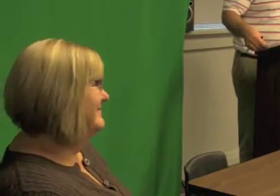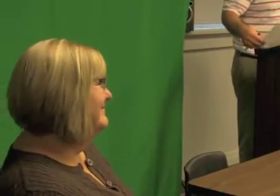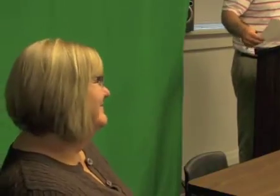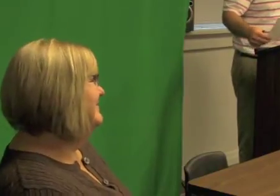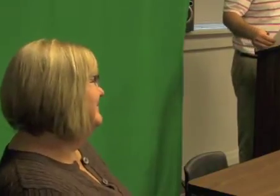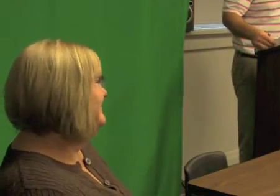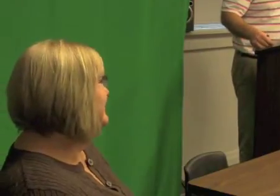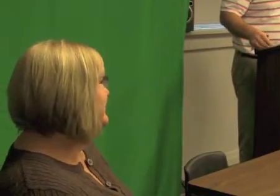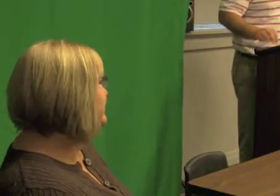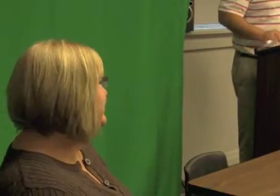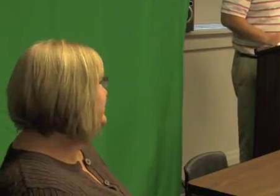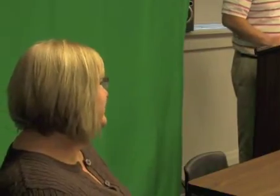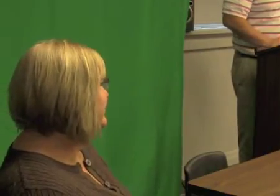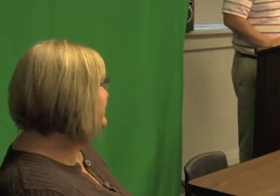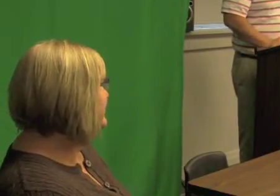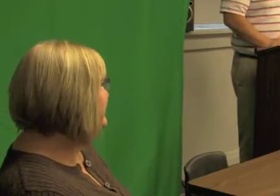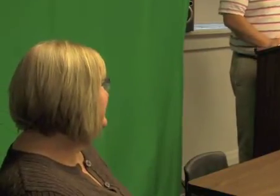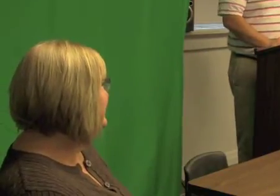Probably wasn't science days.